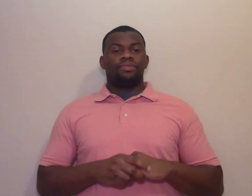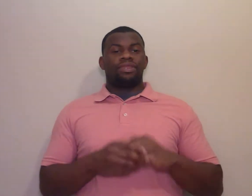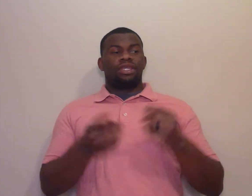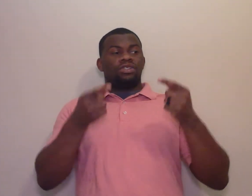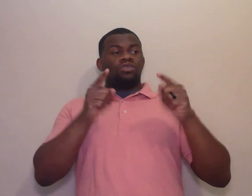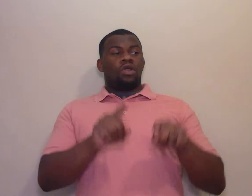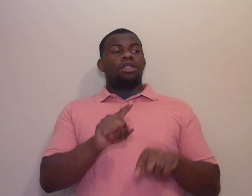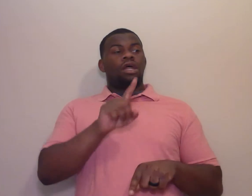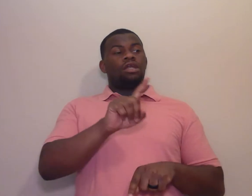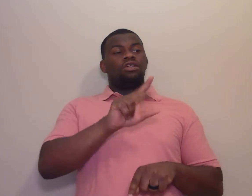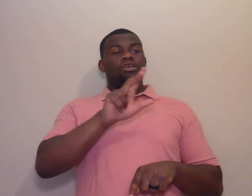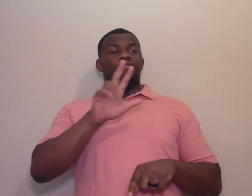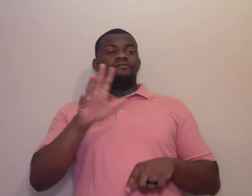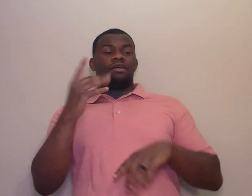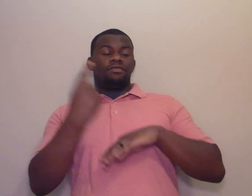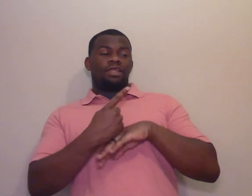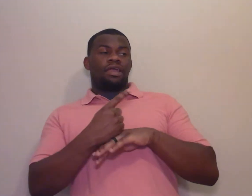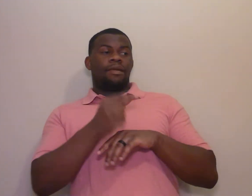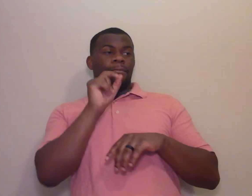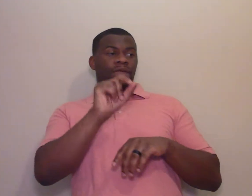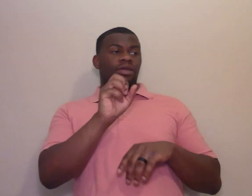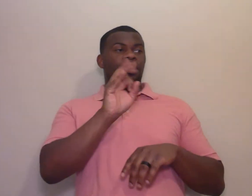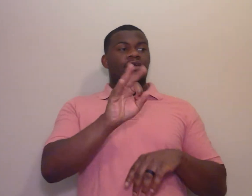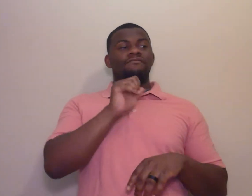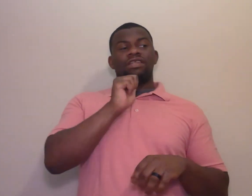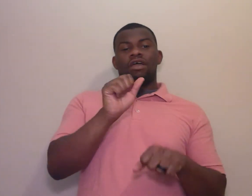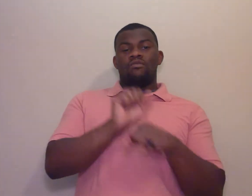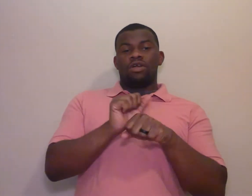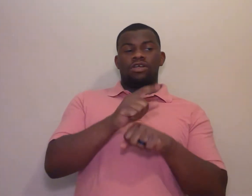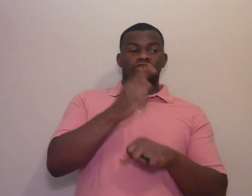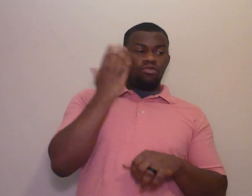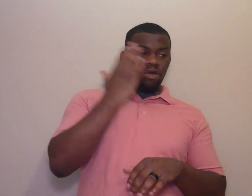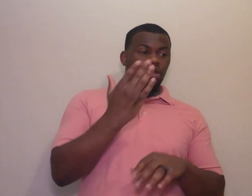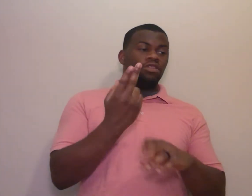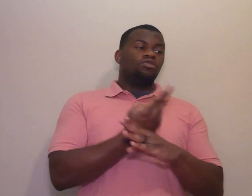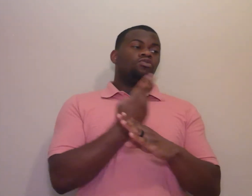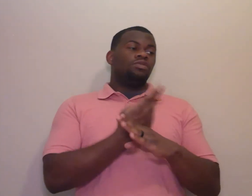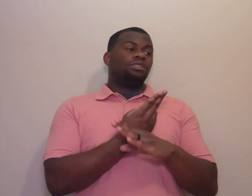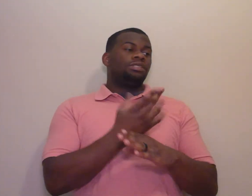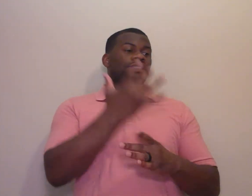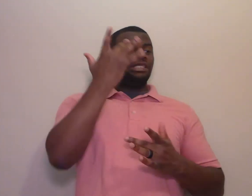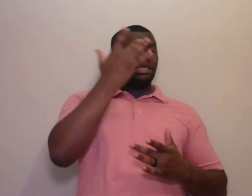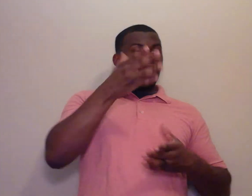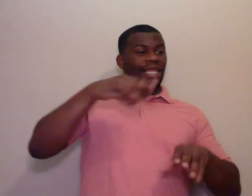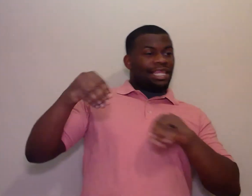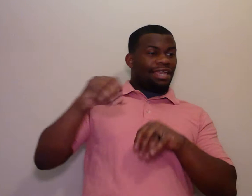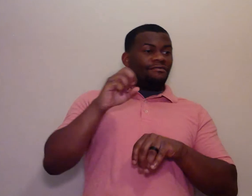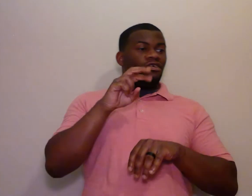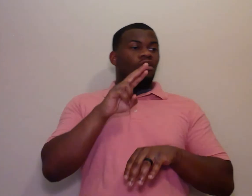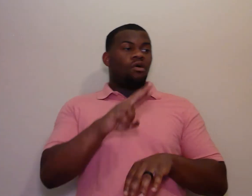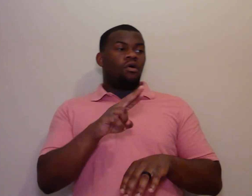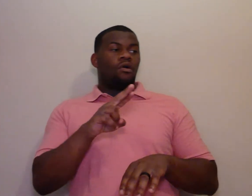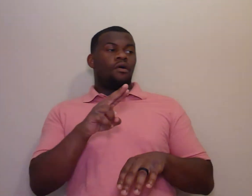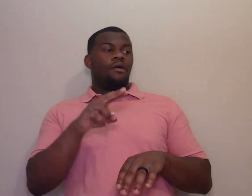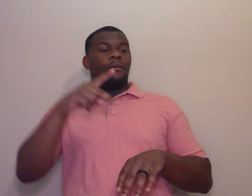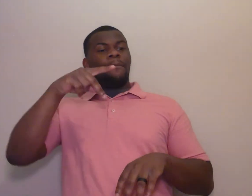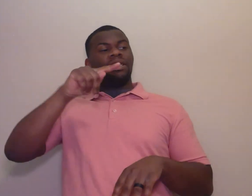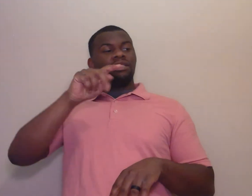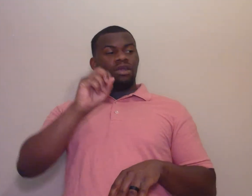working, the employee would use any sick leave or annual leave available. For 9-month faculty, there is a program called Faculty